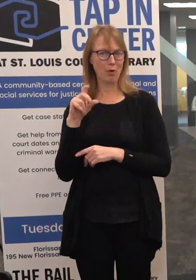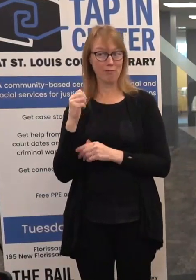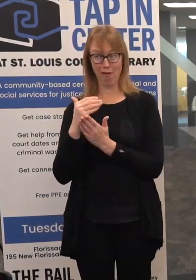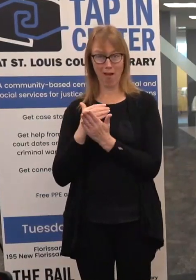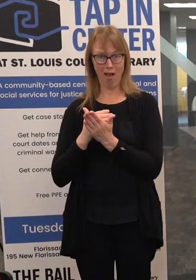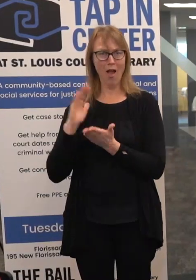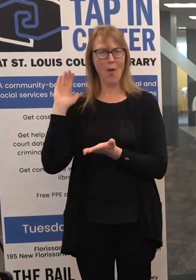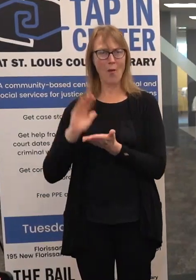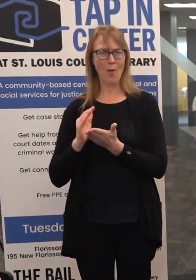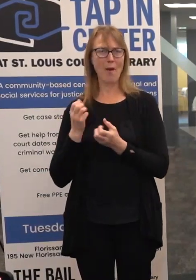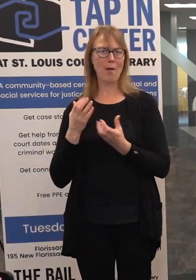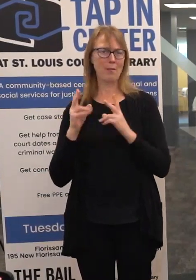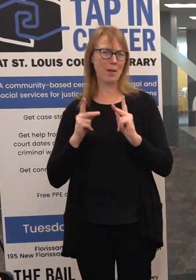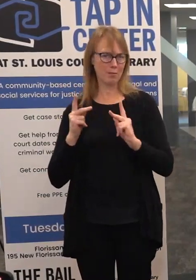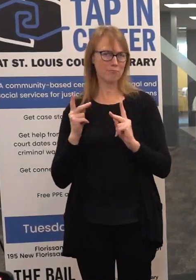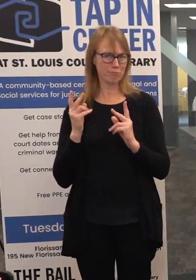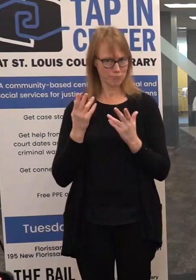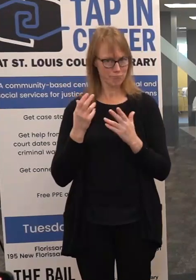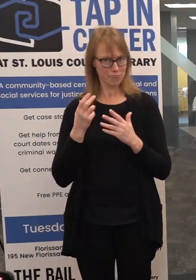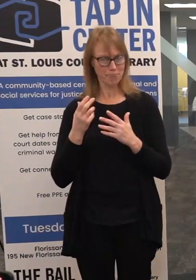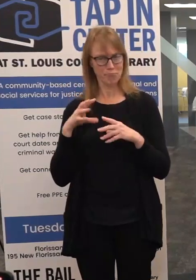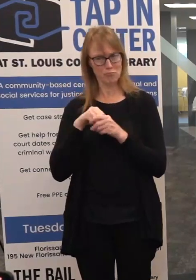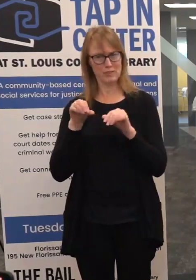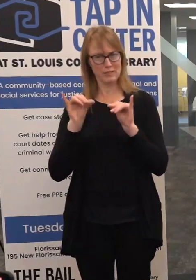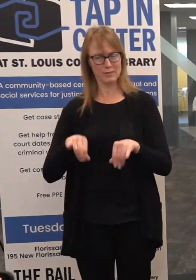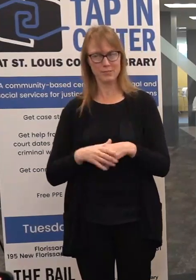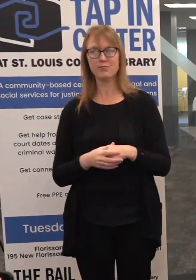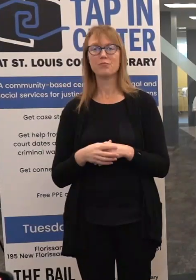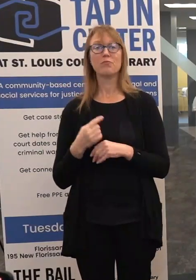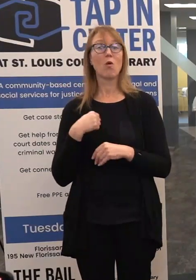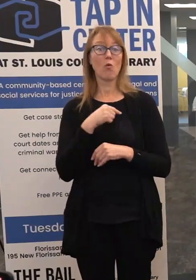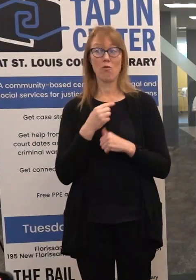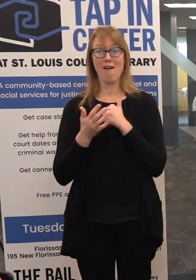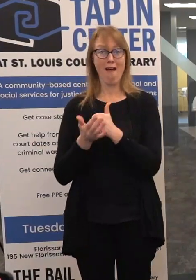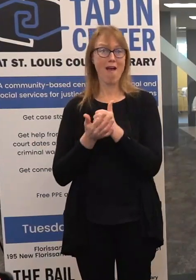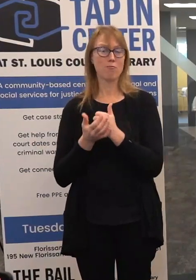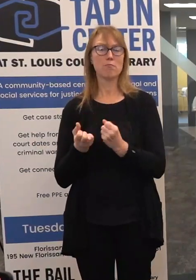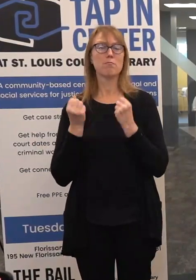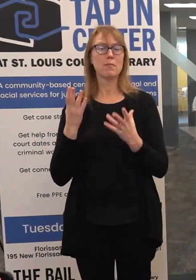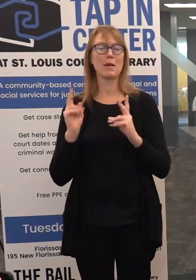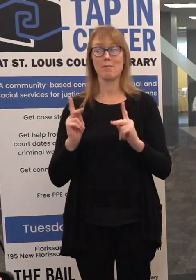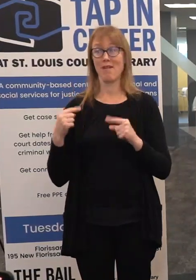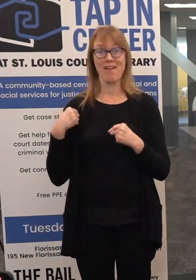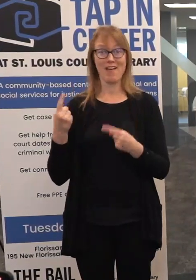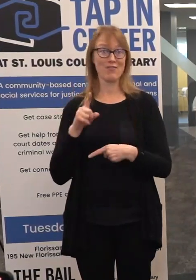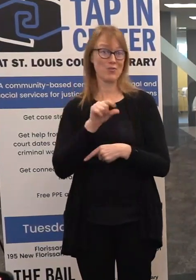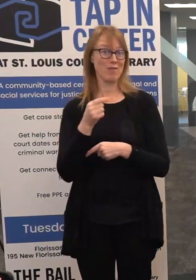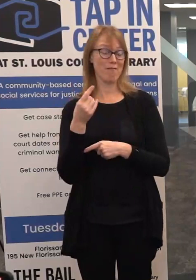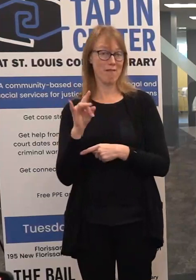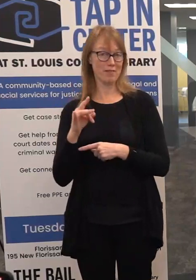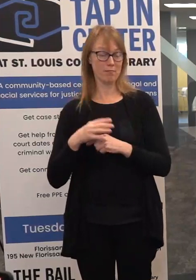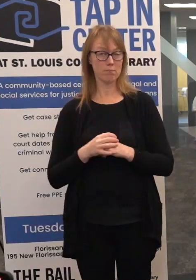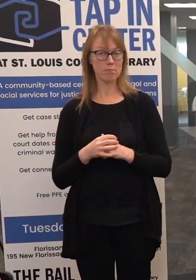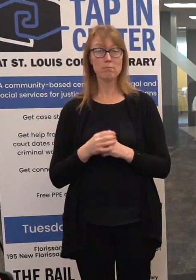2,100 people we paid bail for in St. Louis County alone, right, since we come here in 2018. Now, out of that,